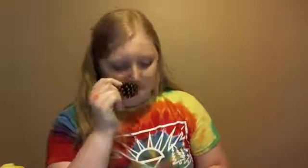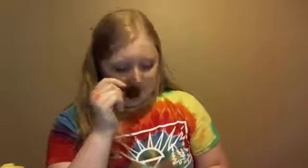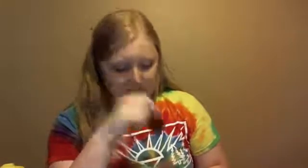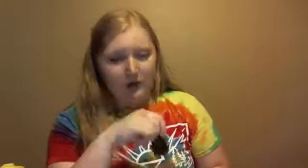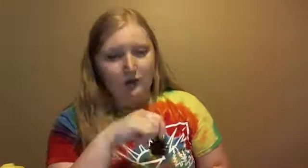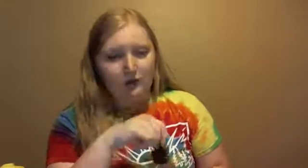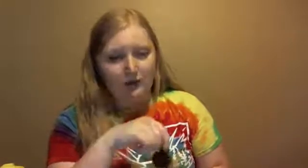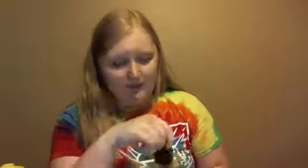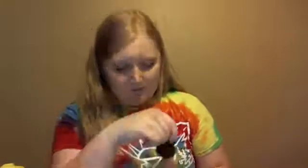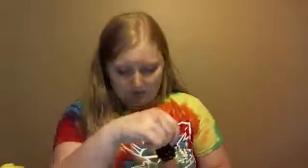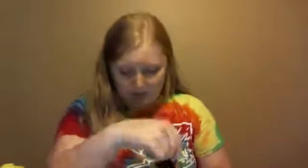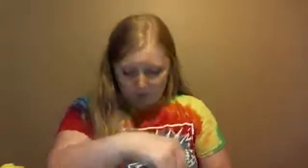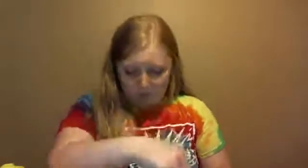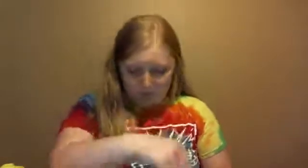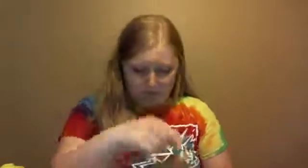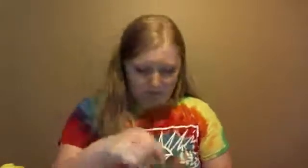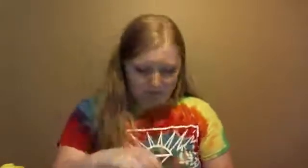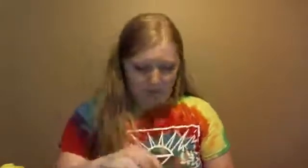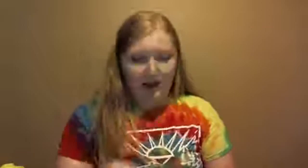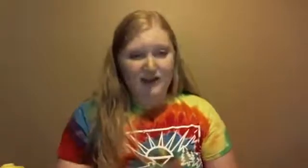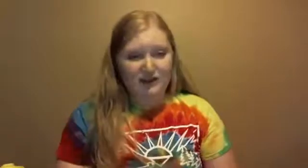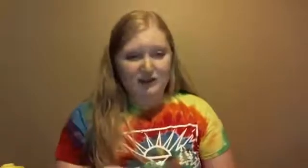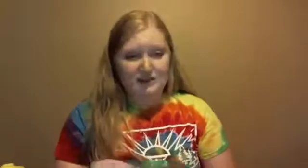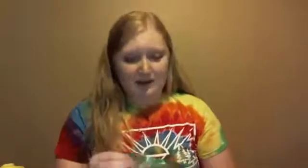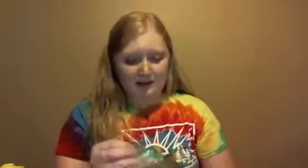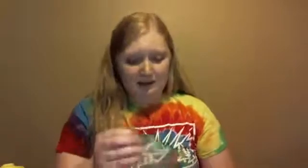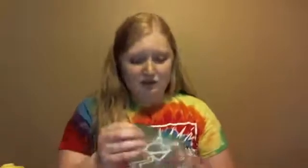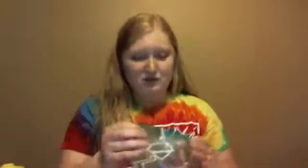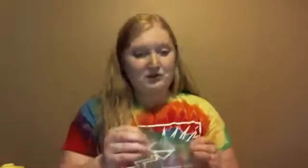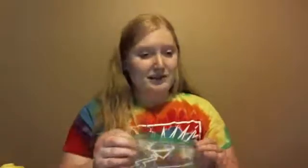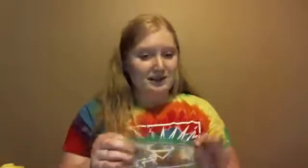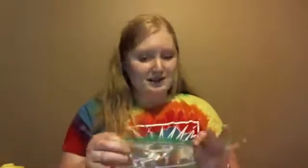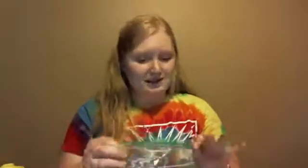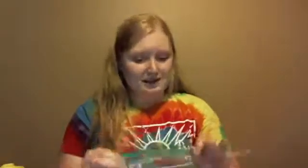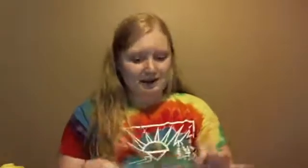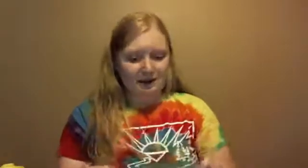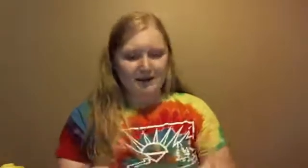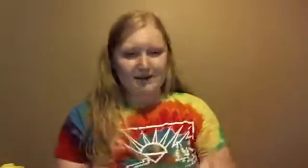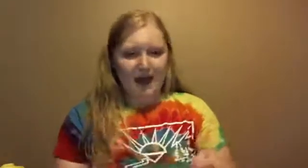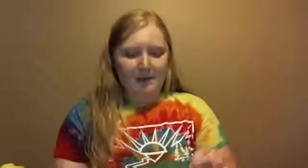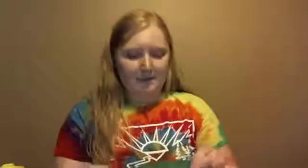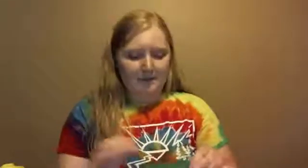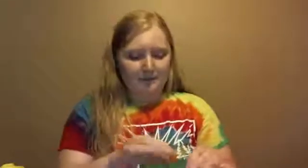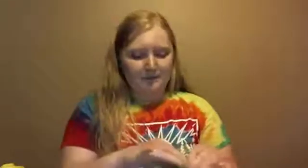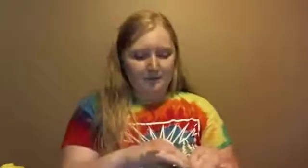I don't know if you guys have been in the woods before, but they kind of just smell like trees, like sap,